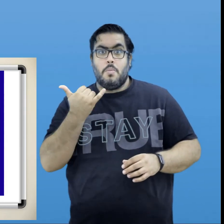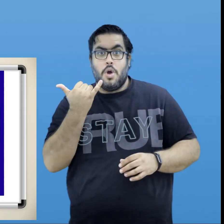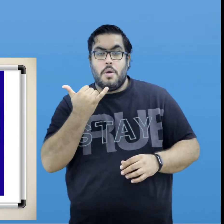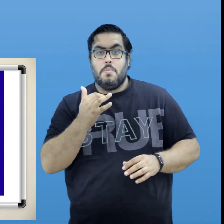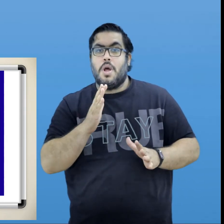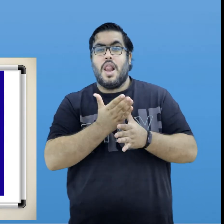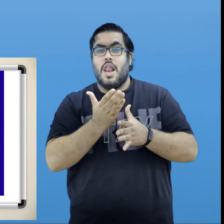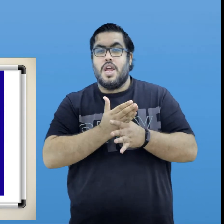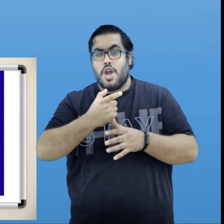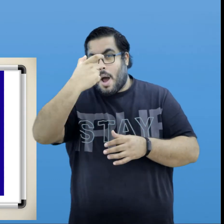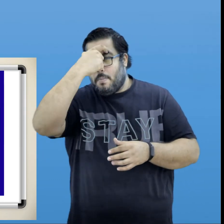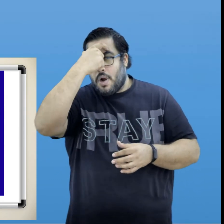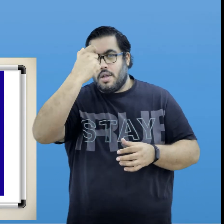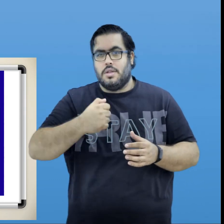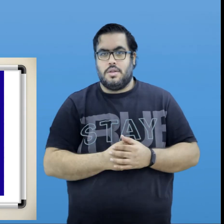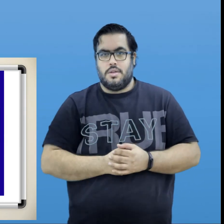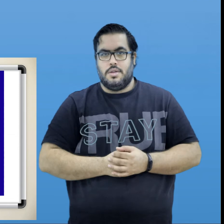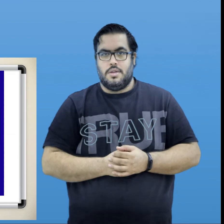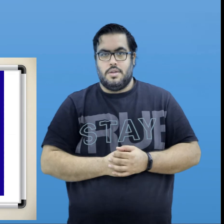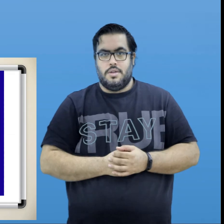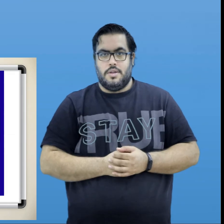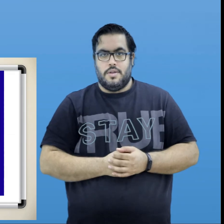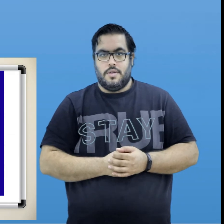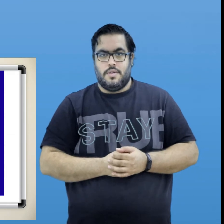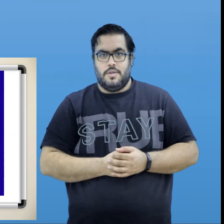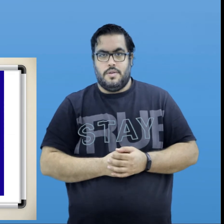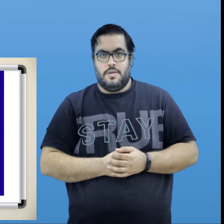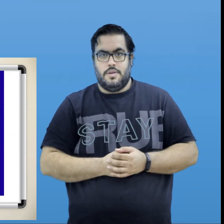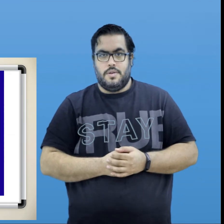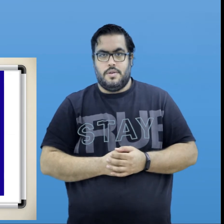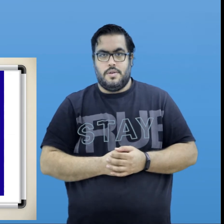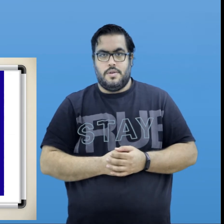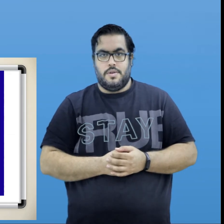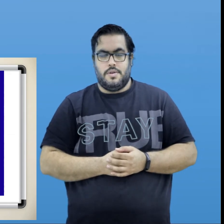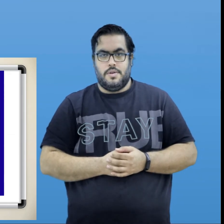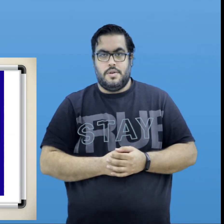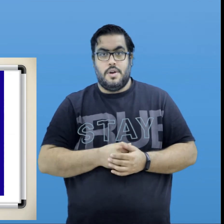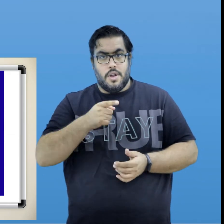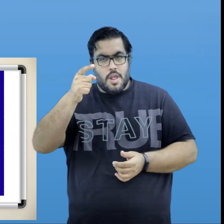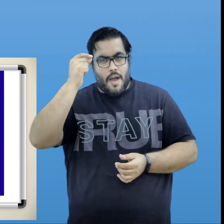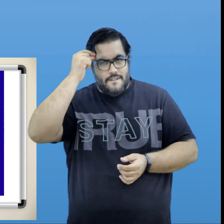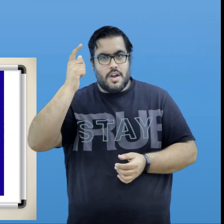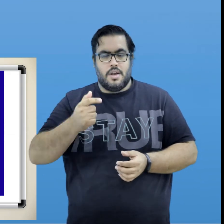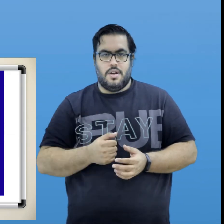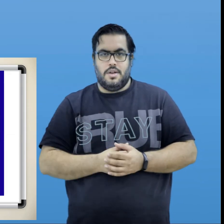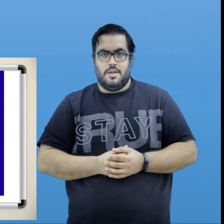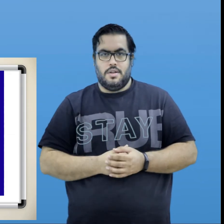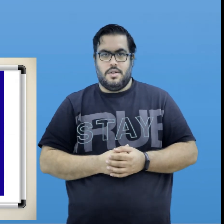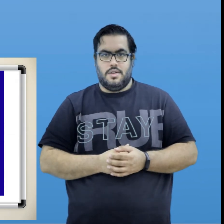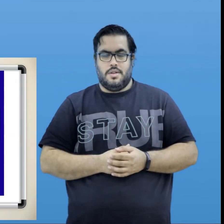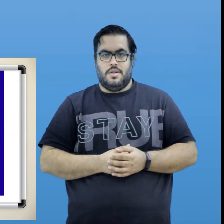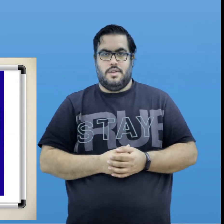diseases. So what do you think is the answer here? I'll give you a few seconds.